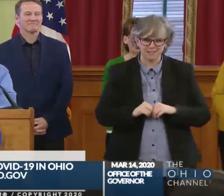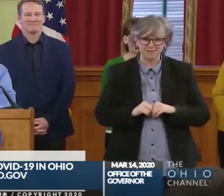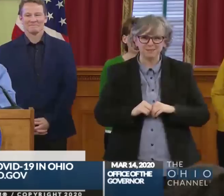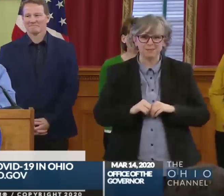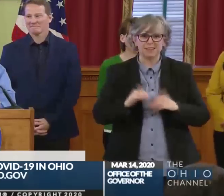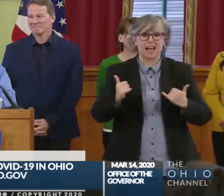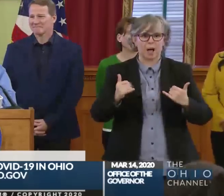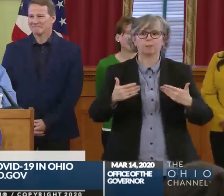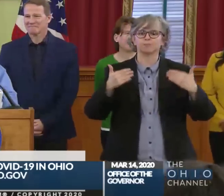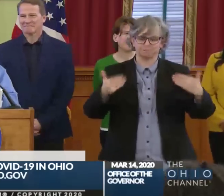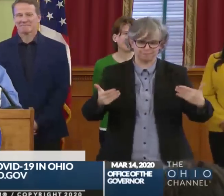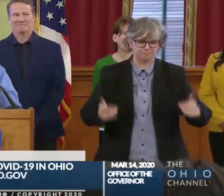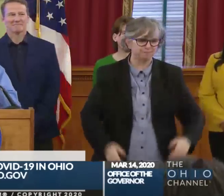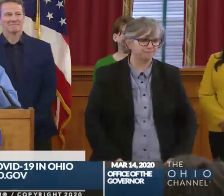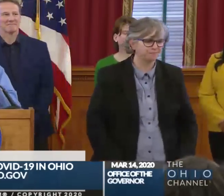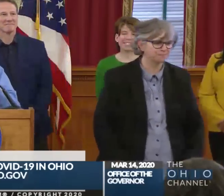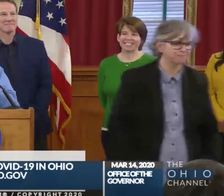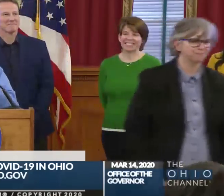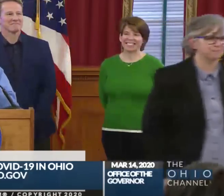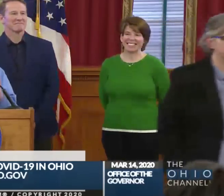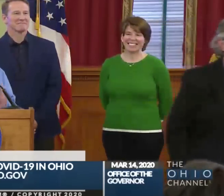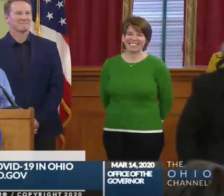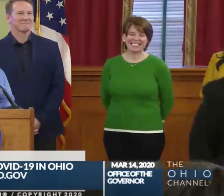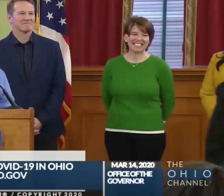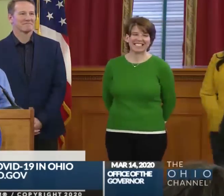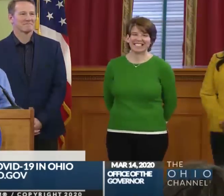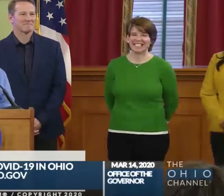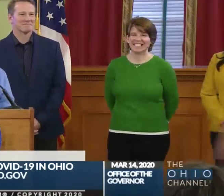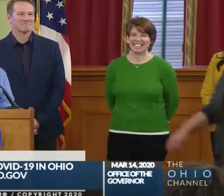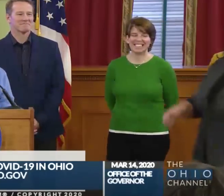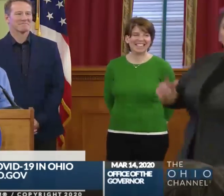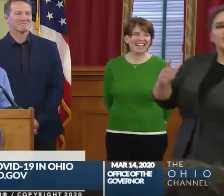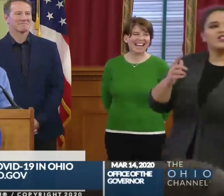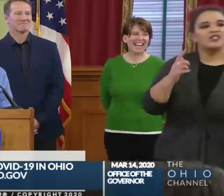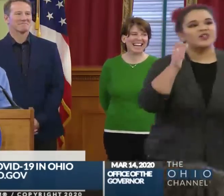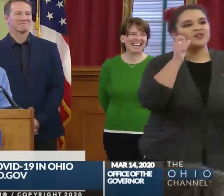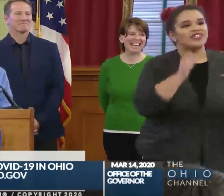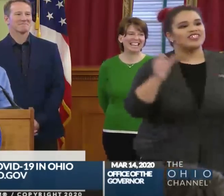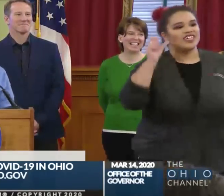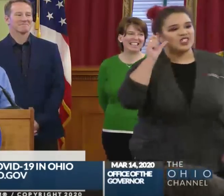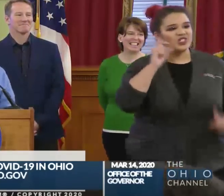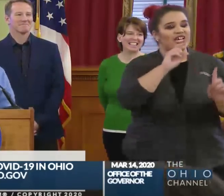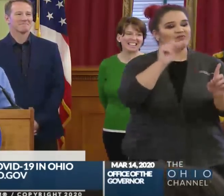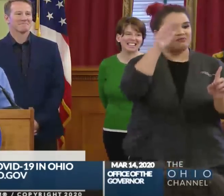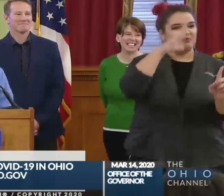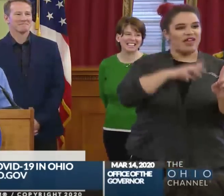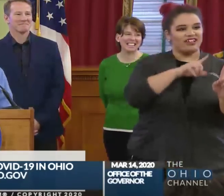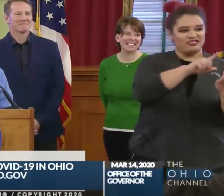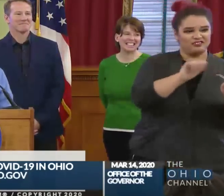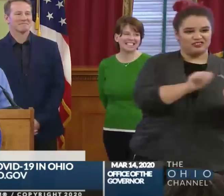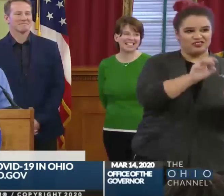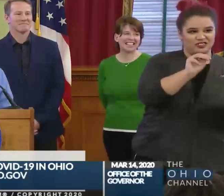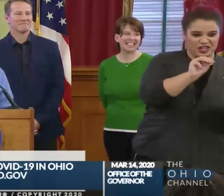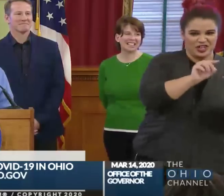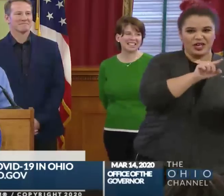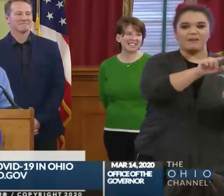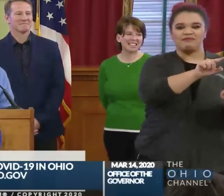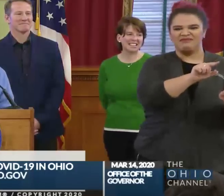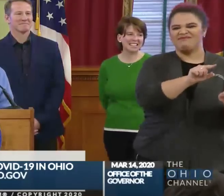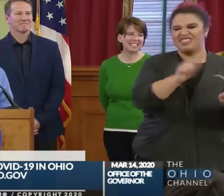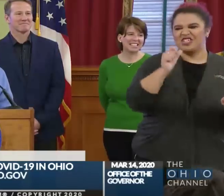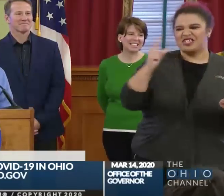questions. Since Jim Oddie had the last question about toilet paper yesterday, I'm sure he has raised his hand and back